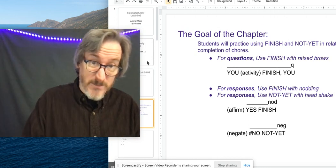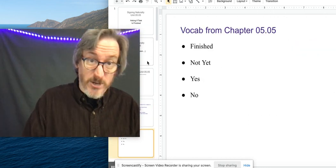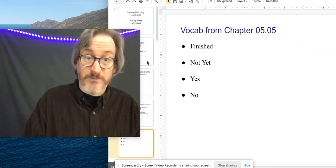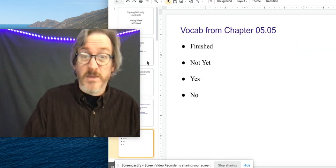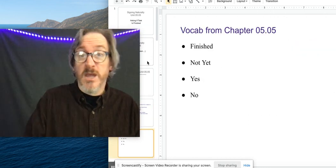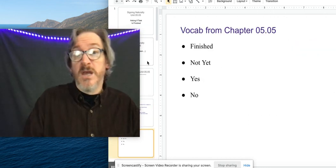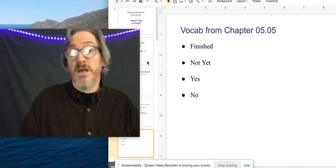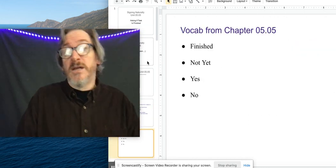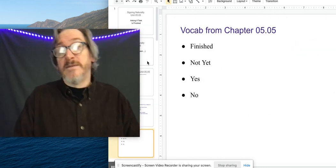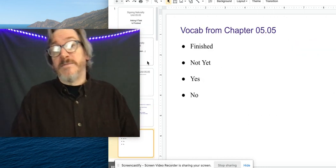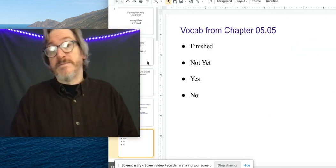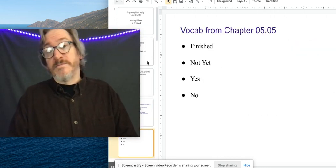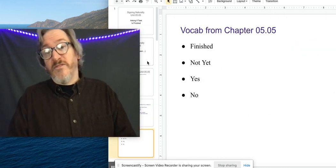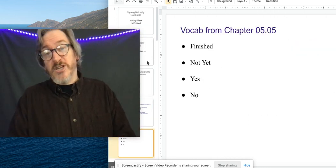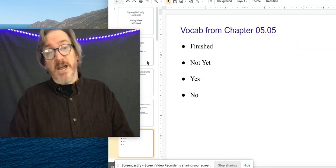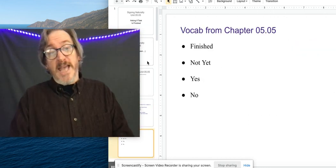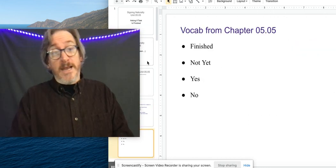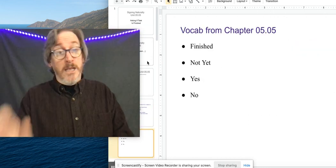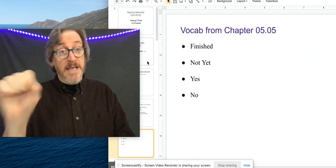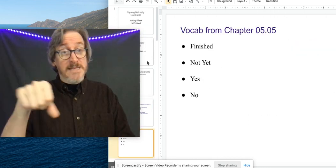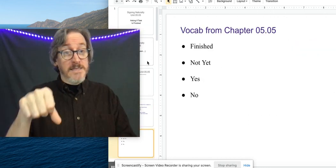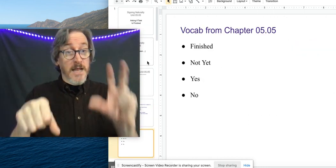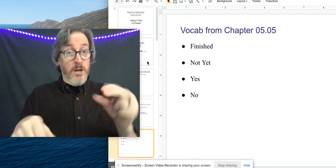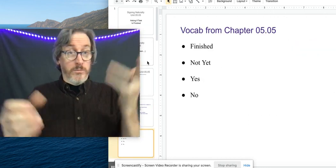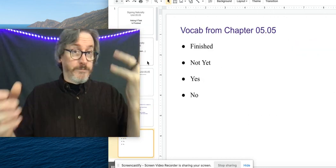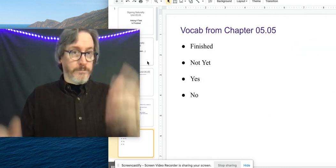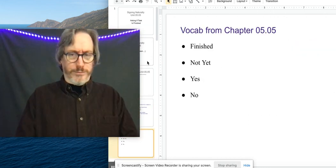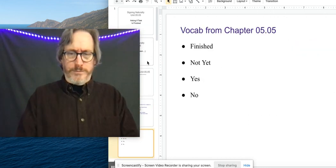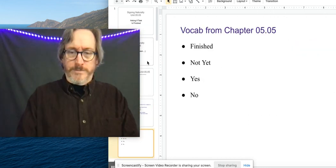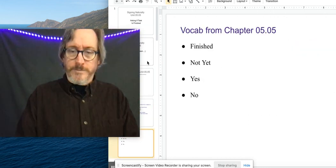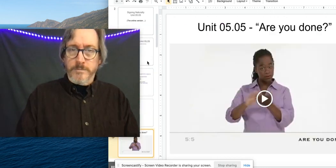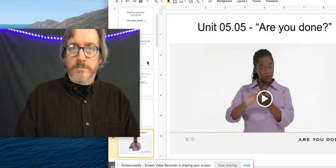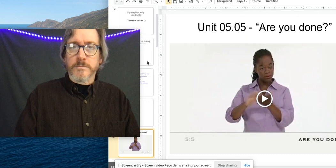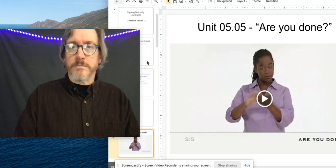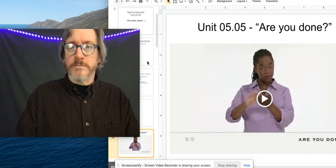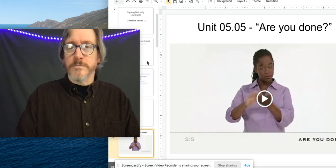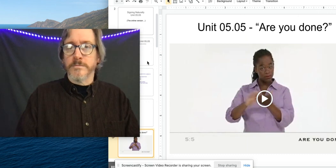of this chapter. Finish, not yet. Yes and no.